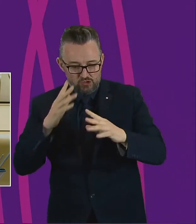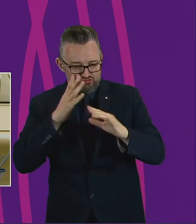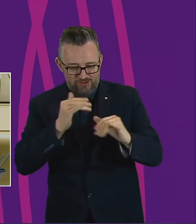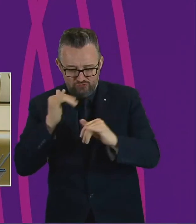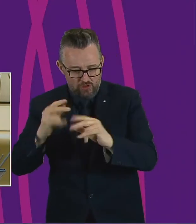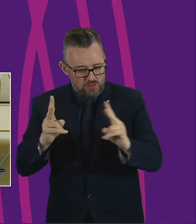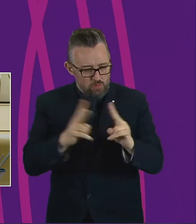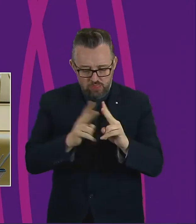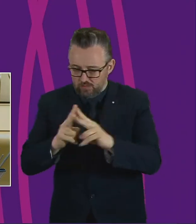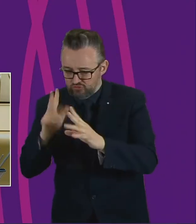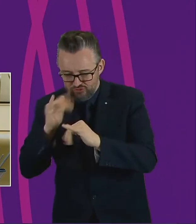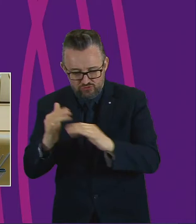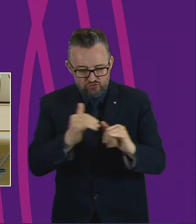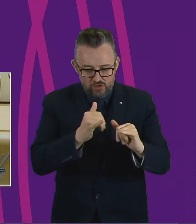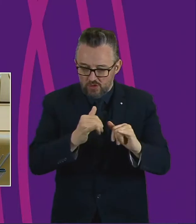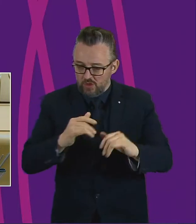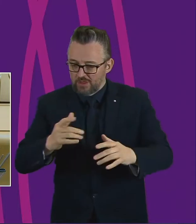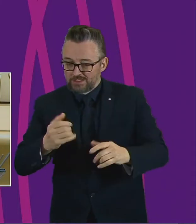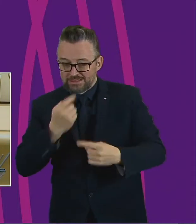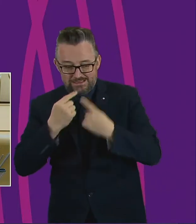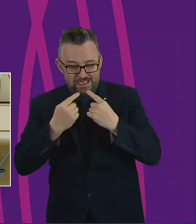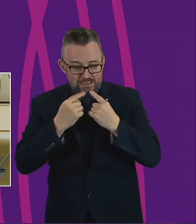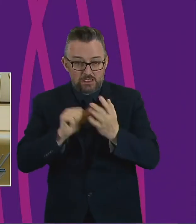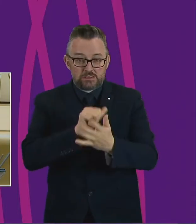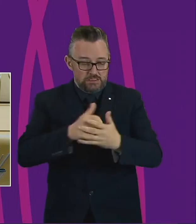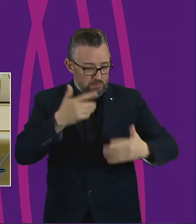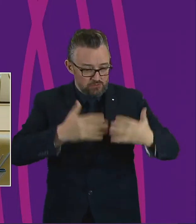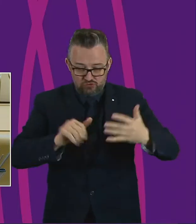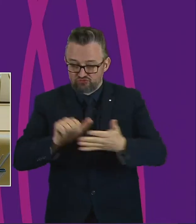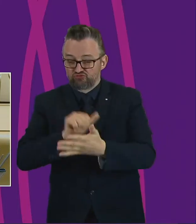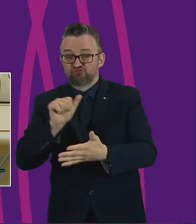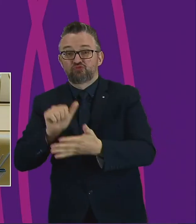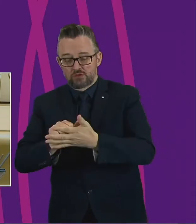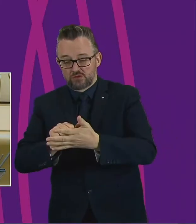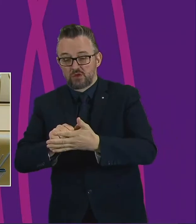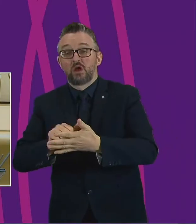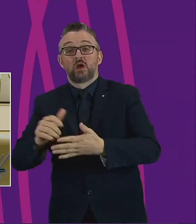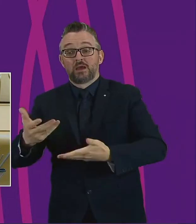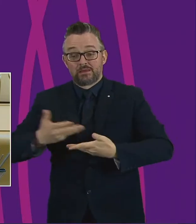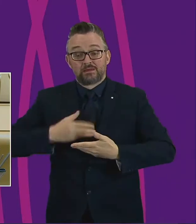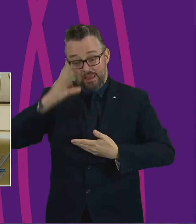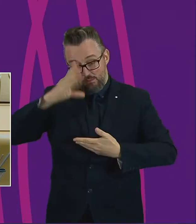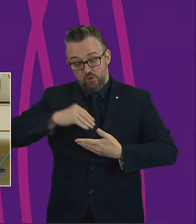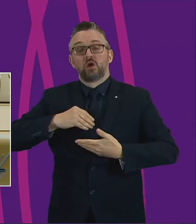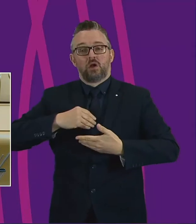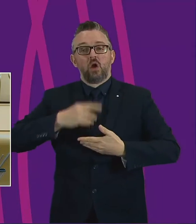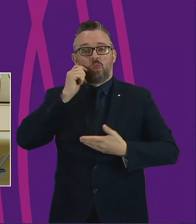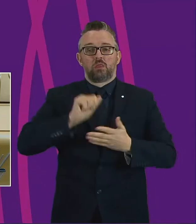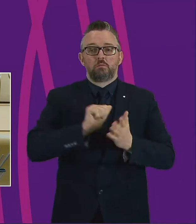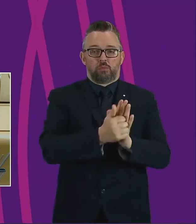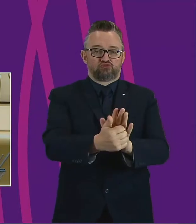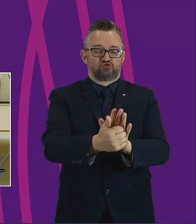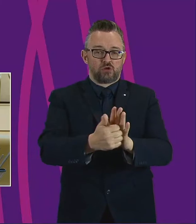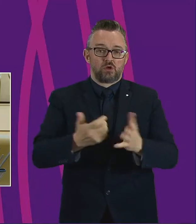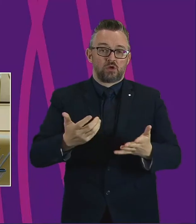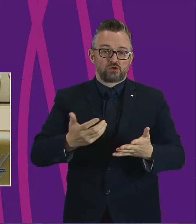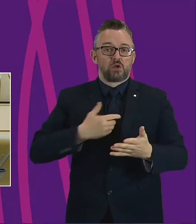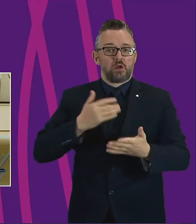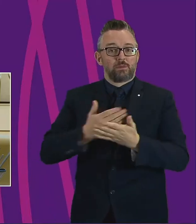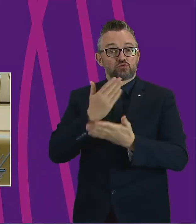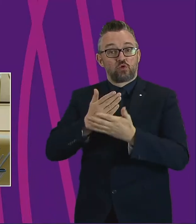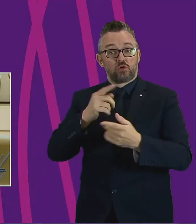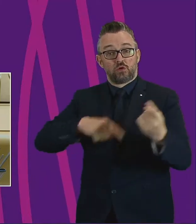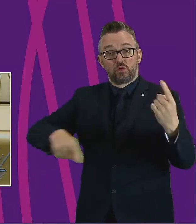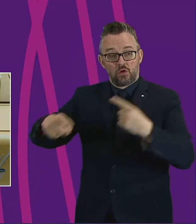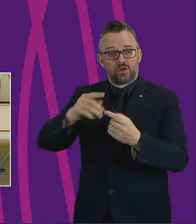robustness of the data, they're confident about it, then we will publish that data. But as soon as they advise me of that, then I will, of course, make sure that members